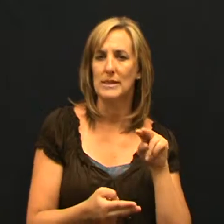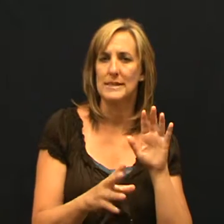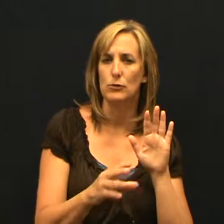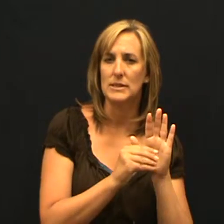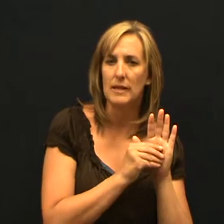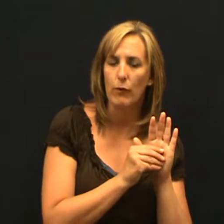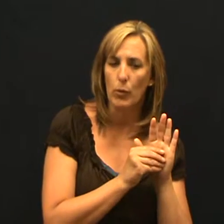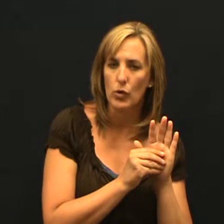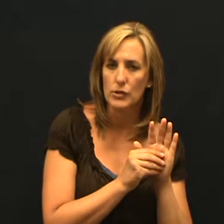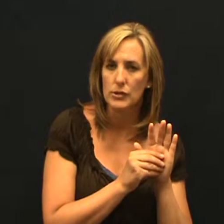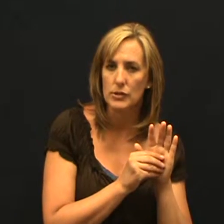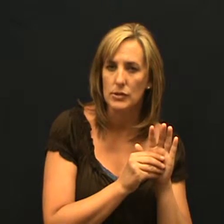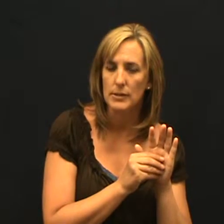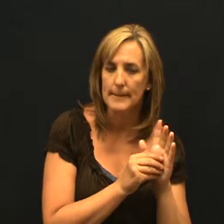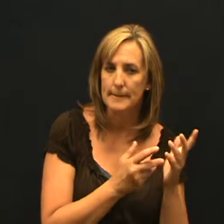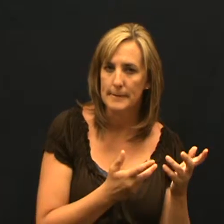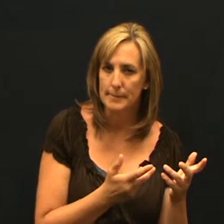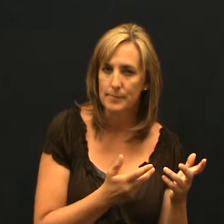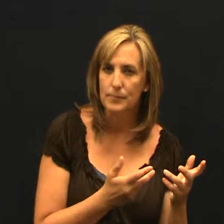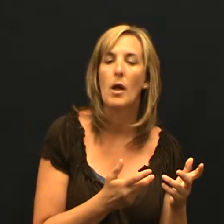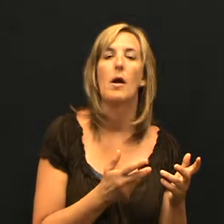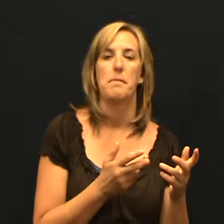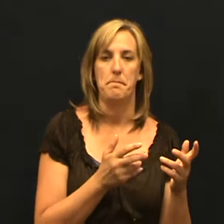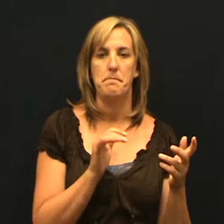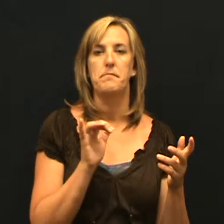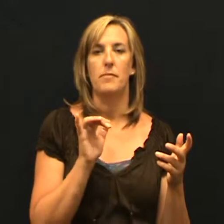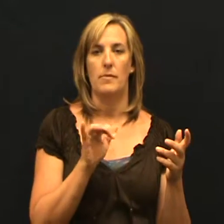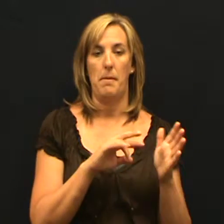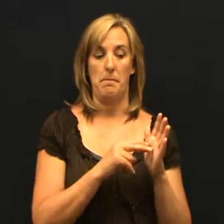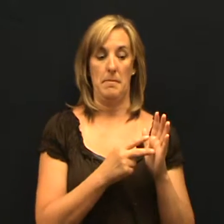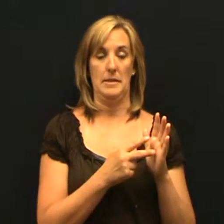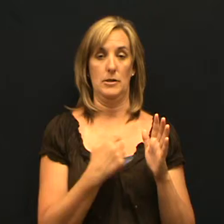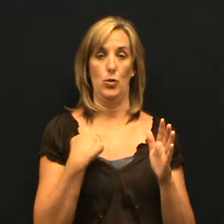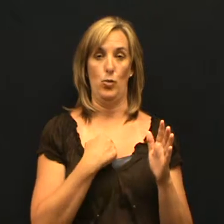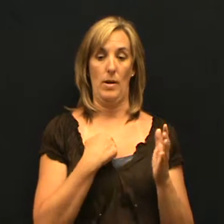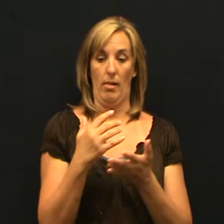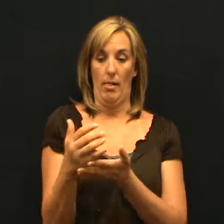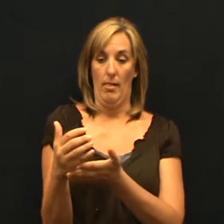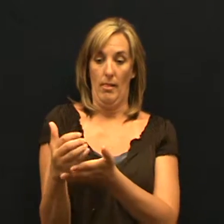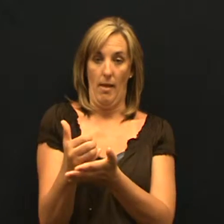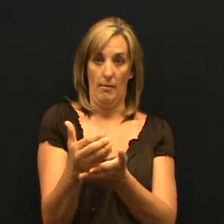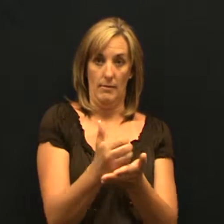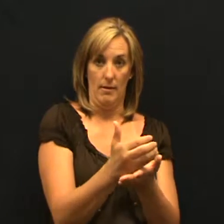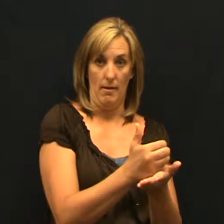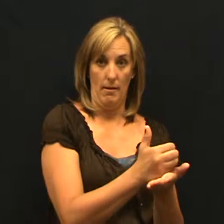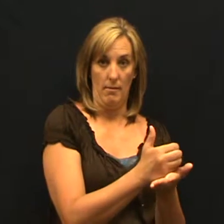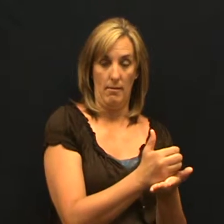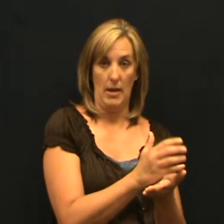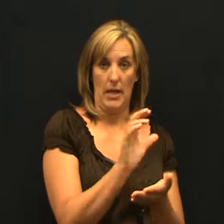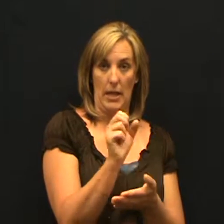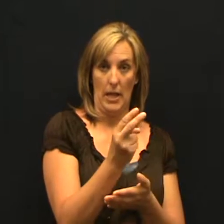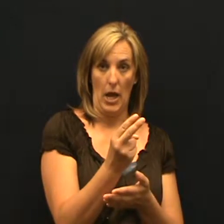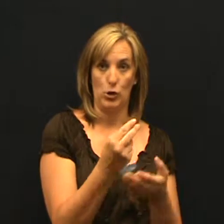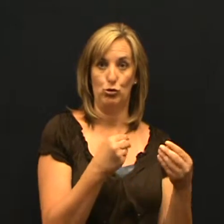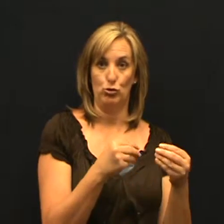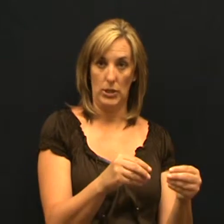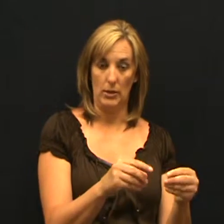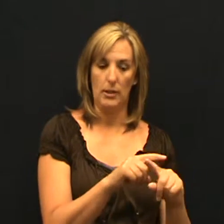said that means that we not only collected for all of our cash sales, but we also, and our